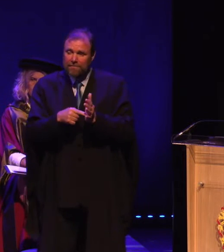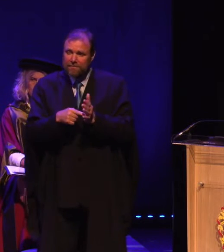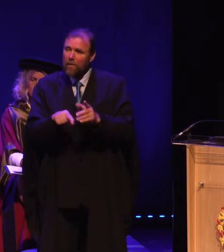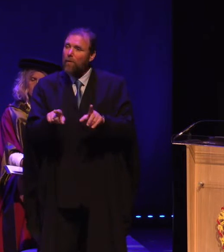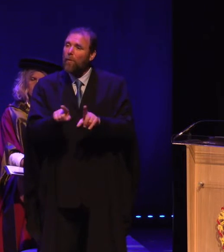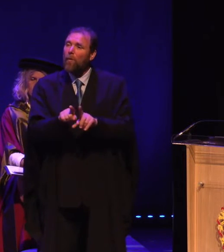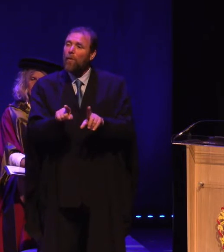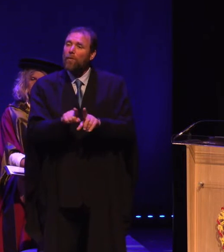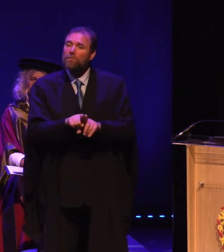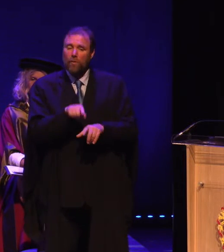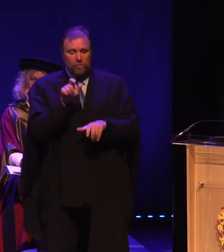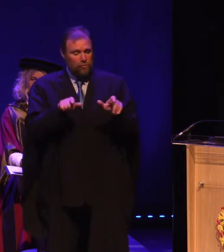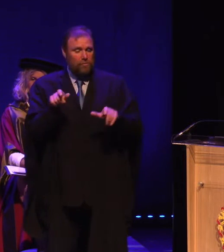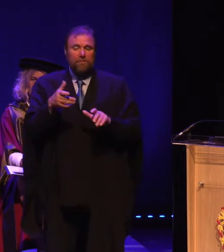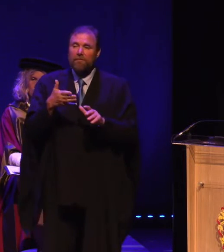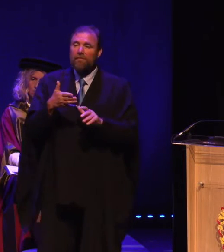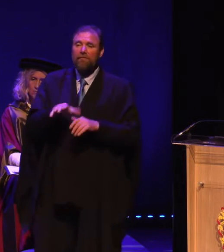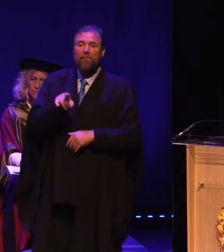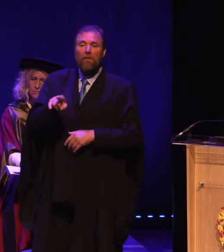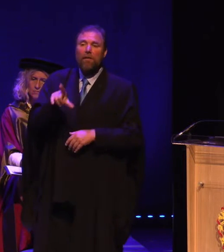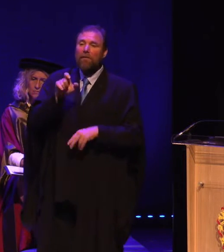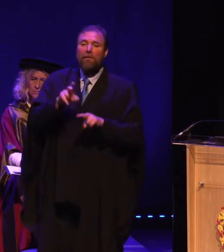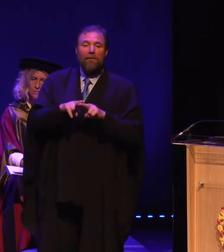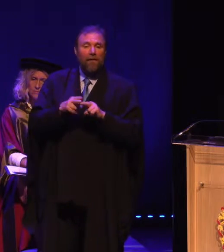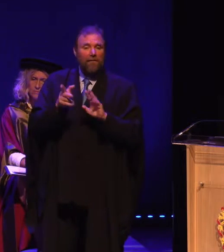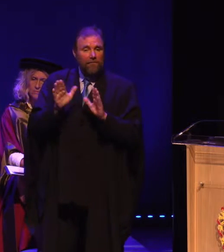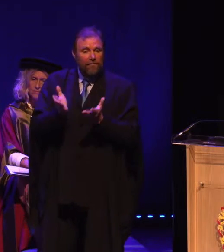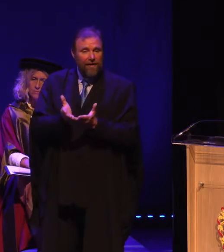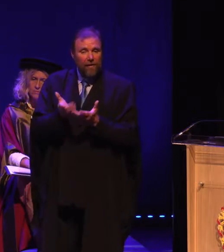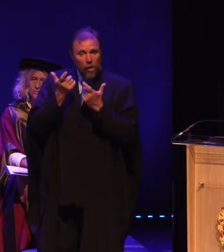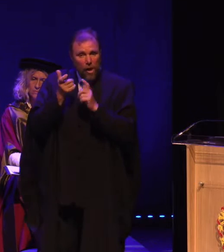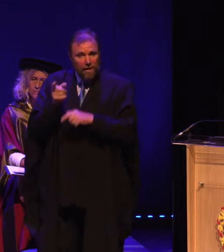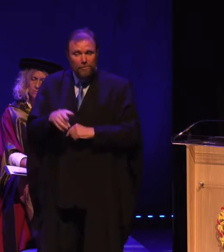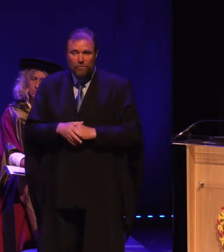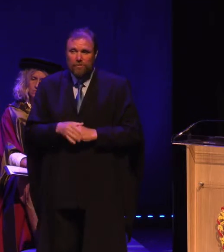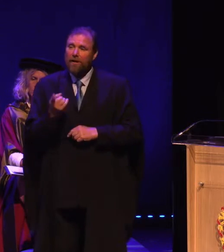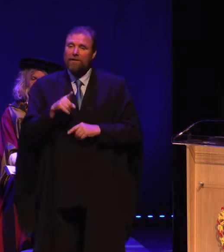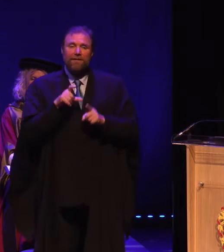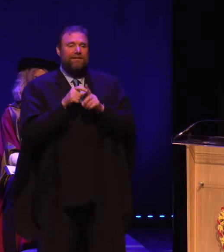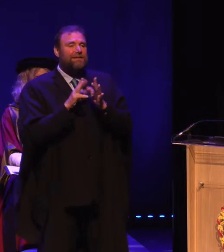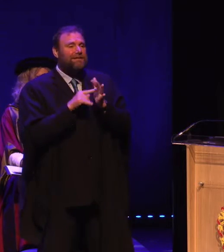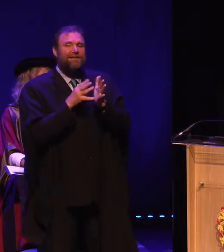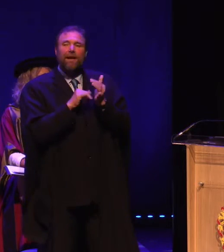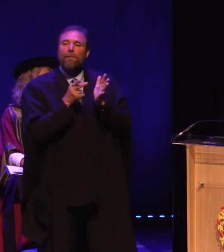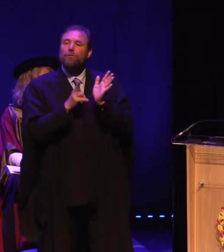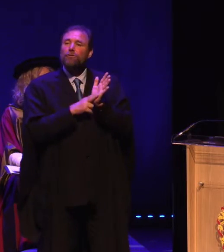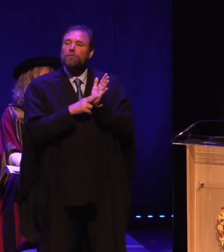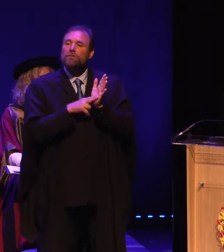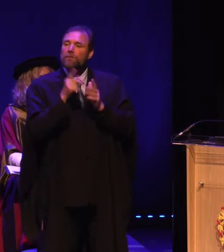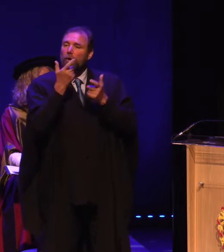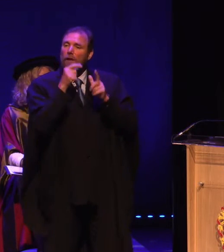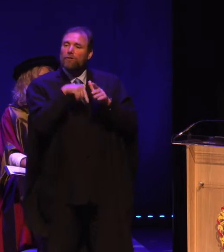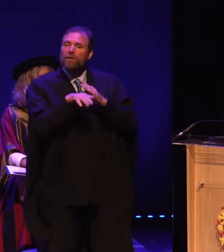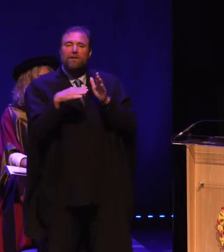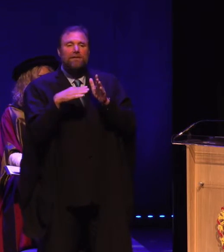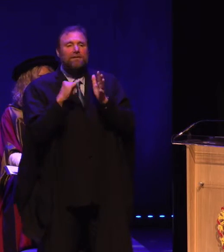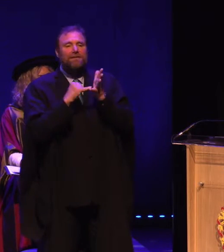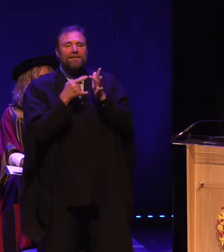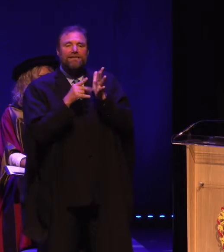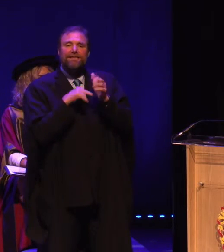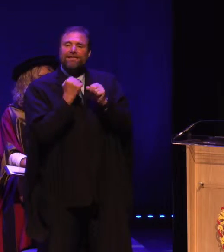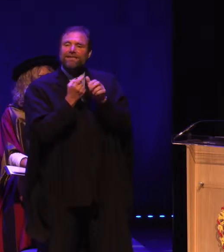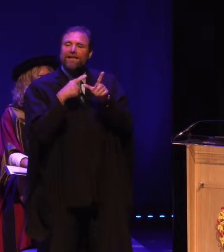to welcome students from Cardiff and Vale College and Dimensions College in Singapore, one of our